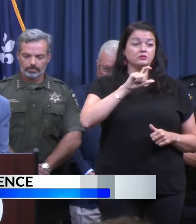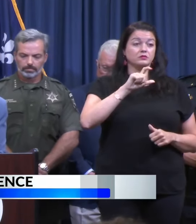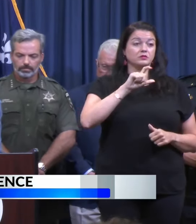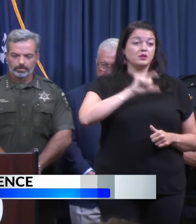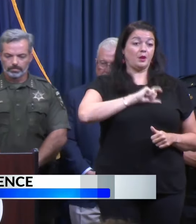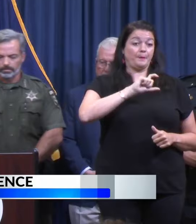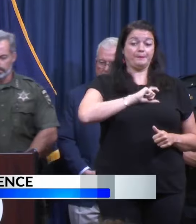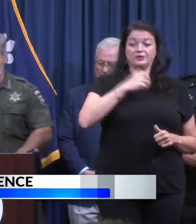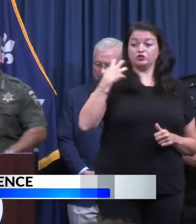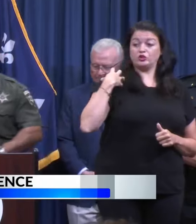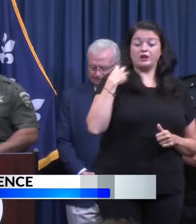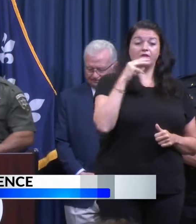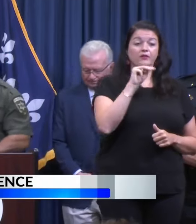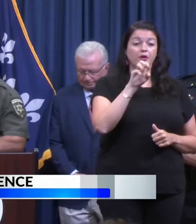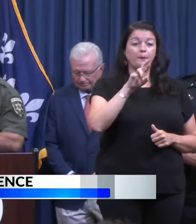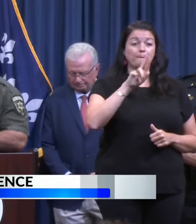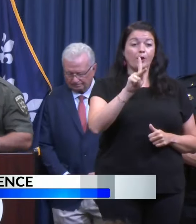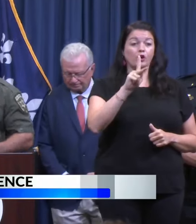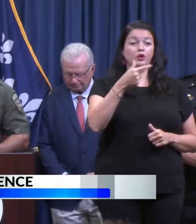Garber.